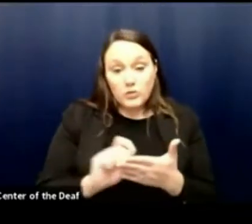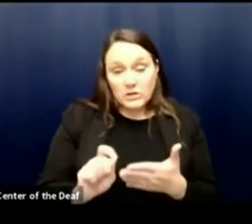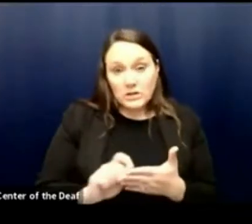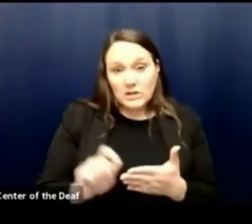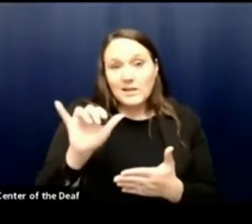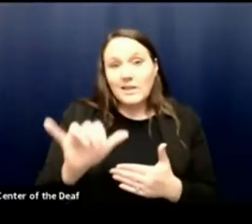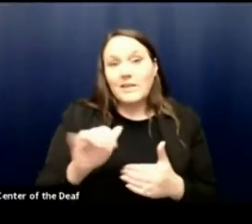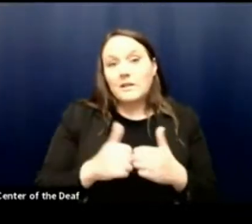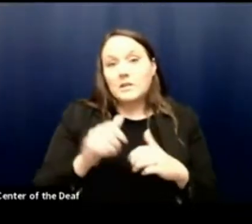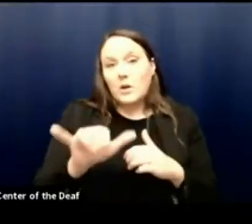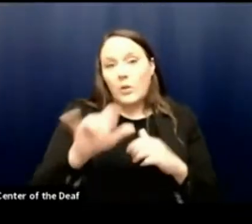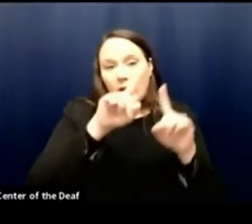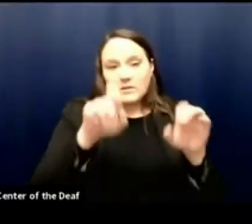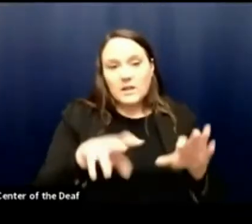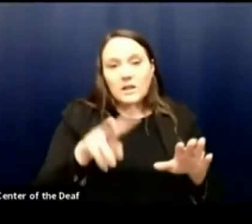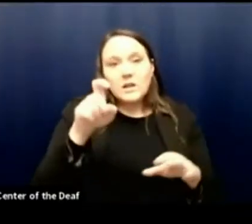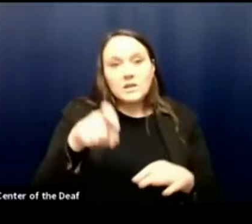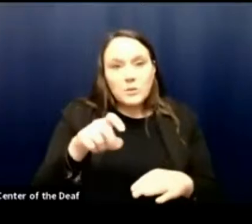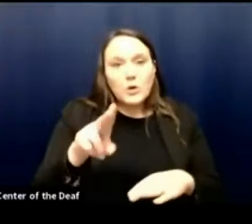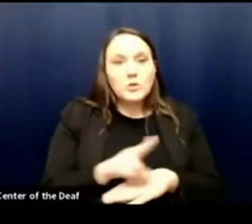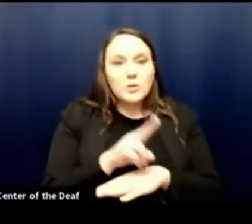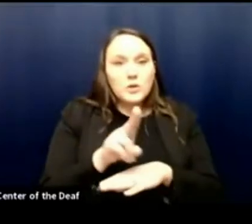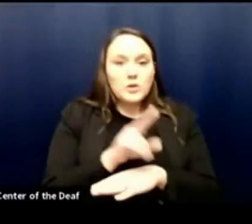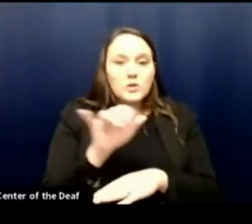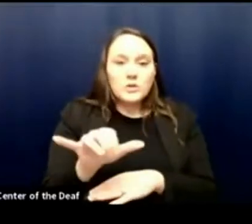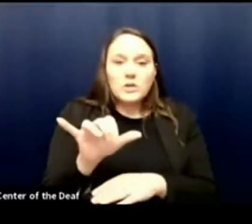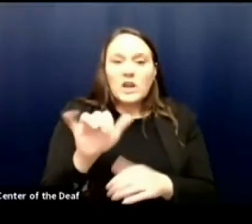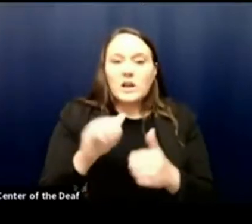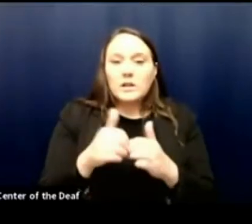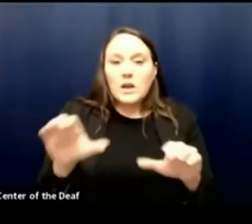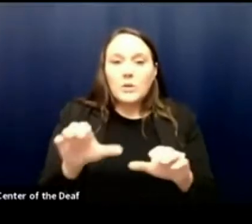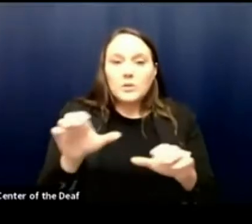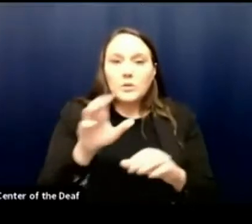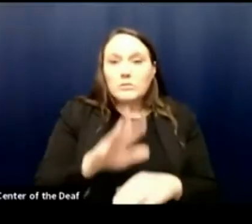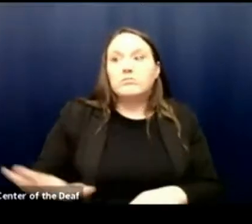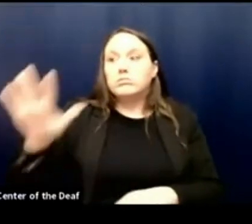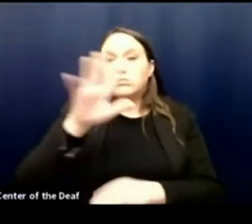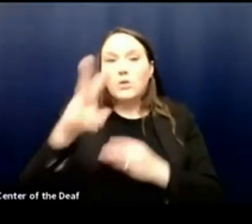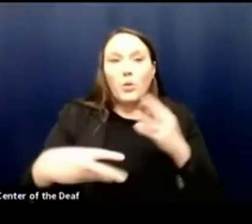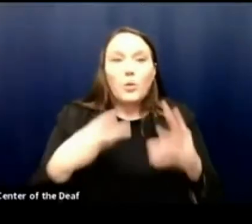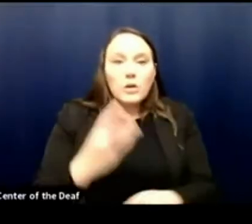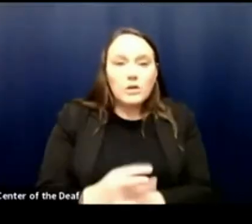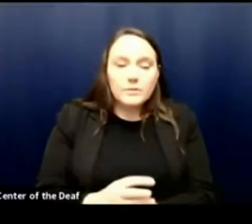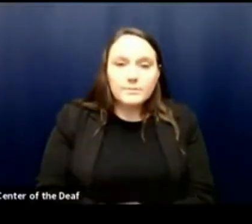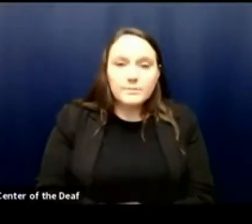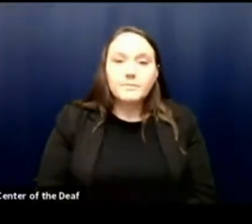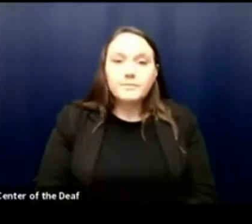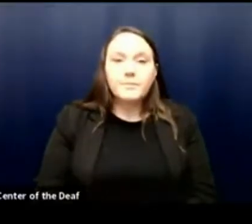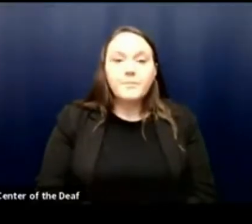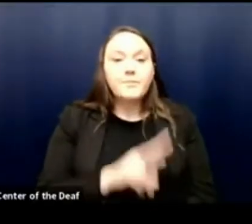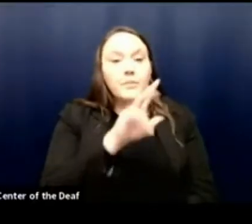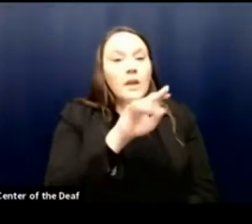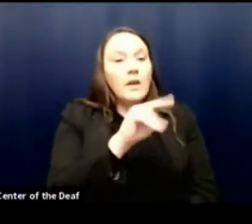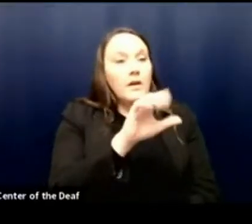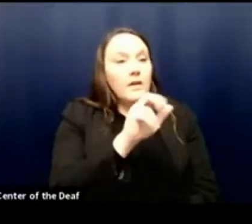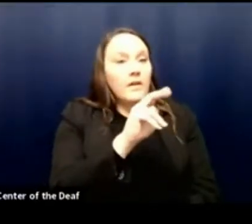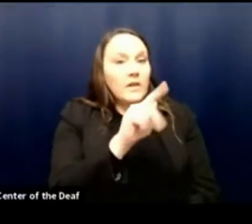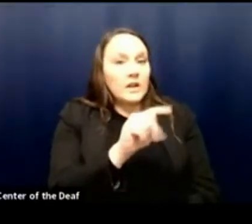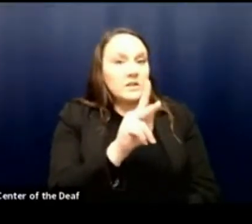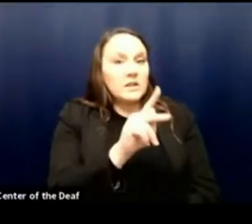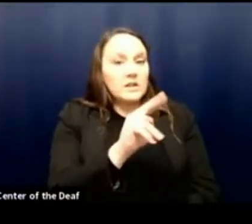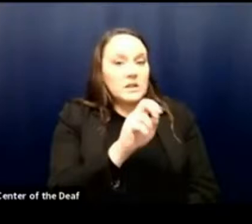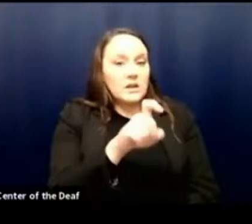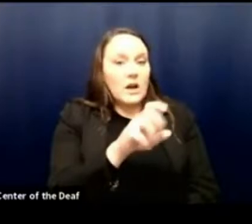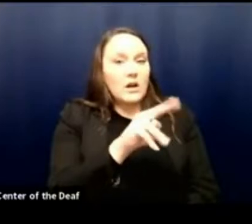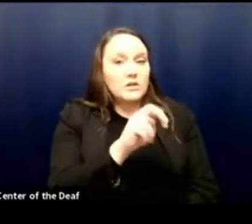to be used. And that's how it's done across the country and actually around the world. From Vincent with Knox News, you mentioned that the